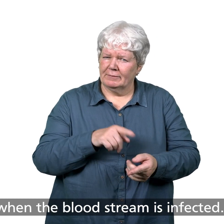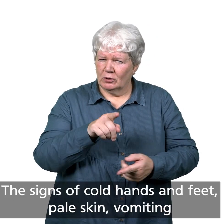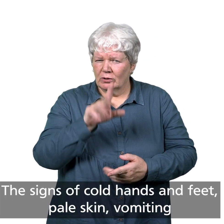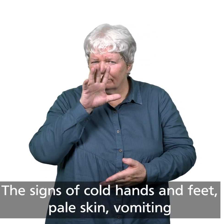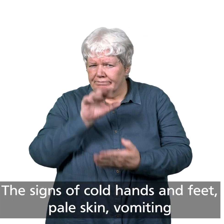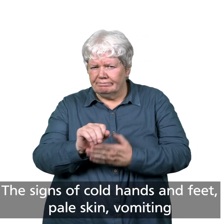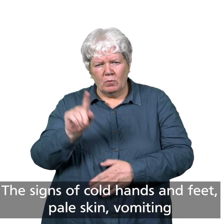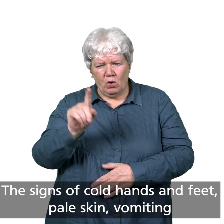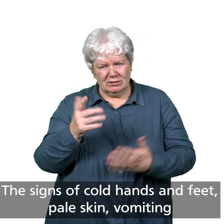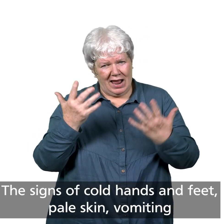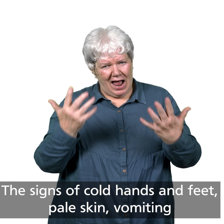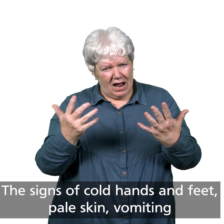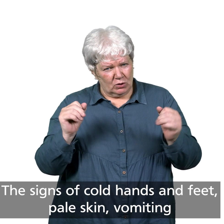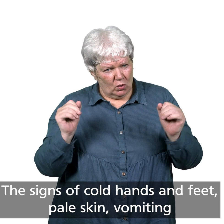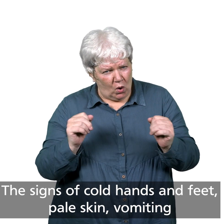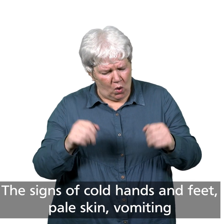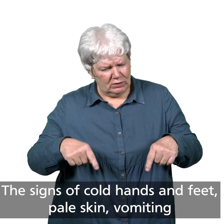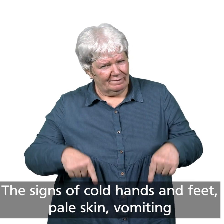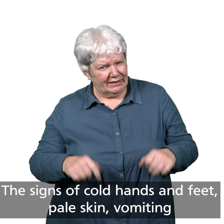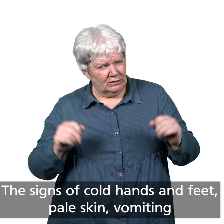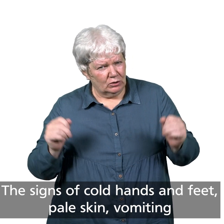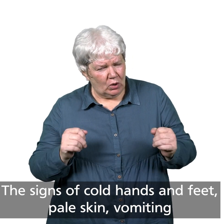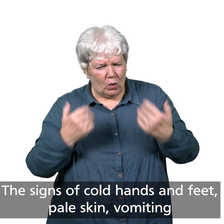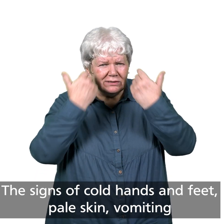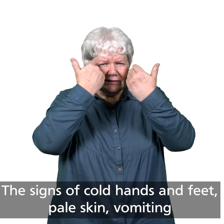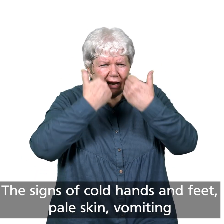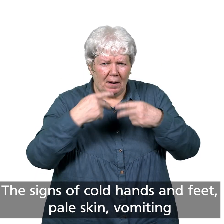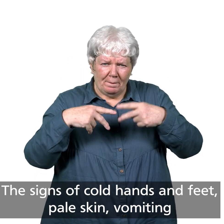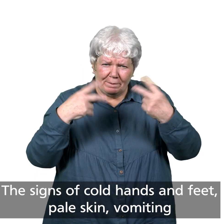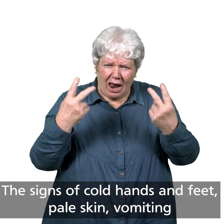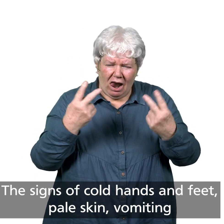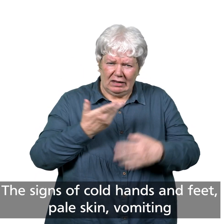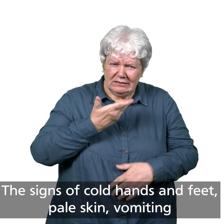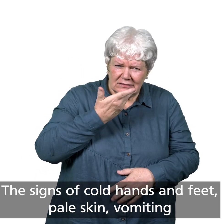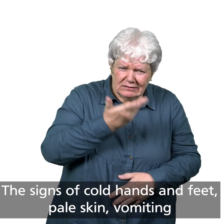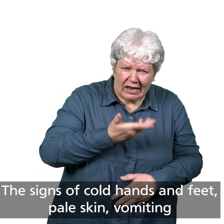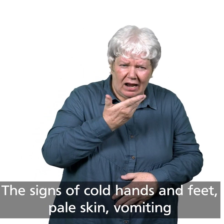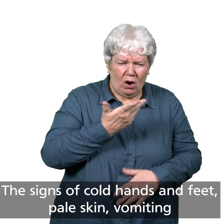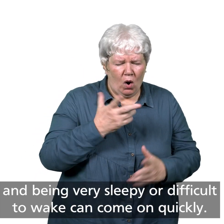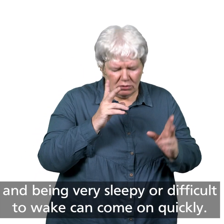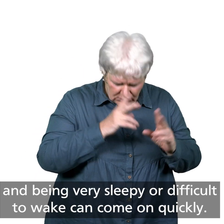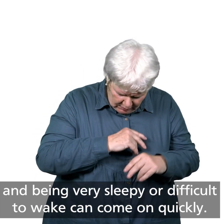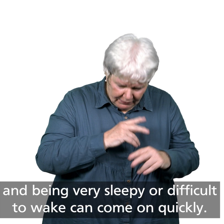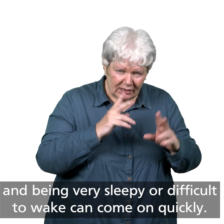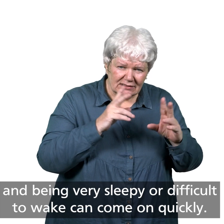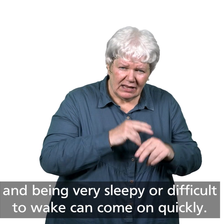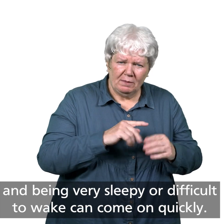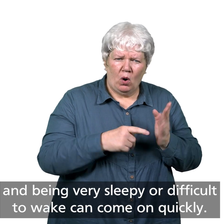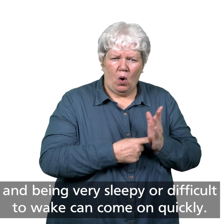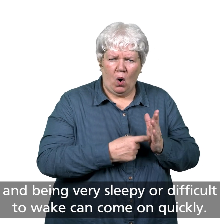The signs of cold hands and feet, pale skin, vomiting, and being very sleepy or difficult to